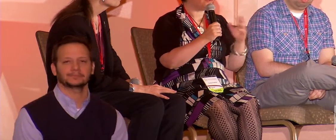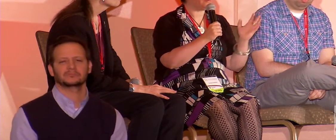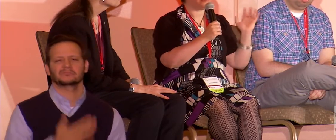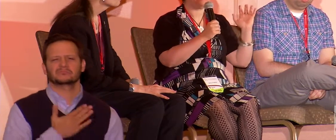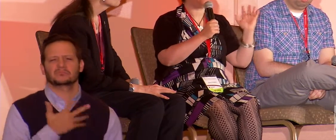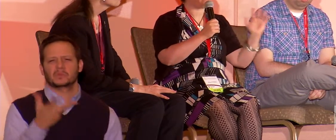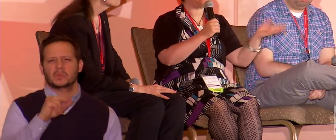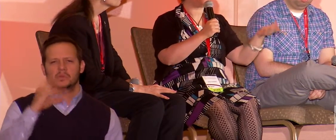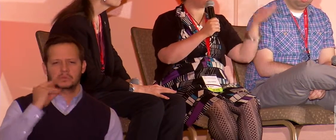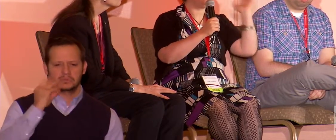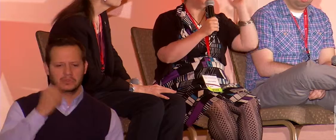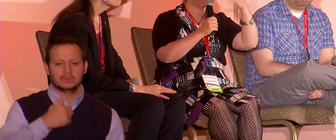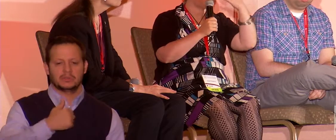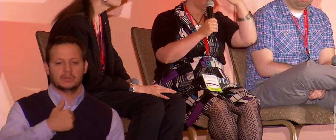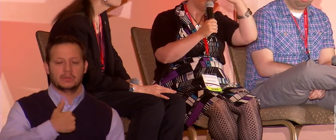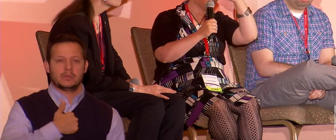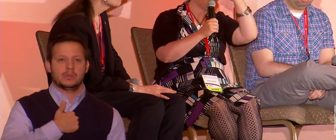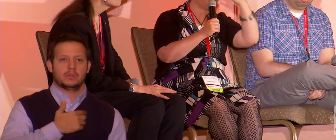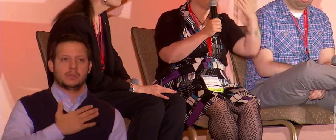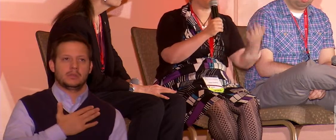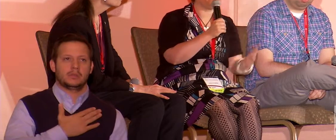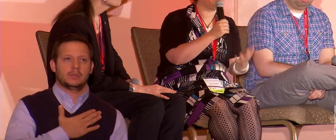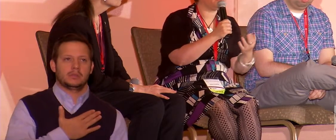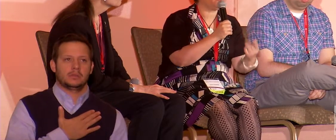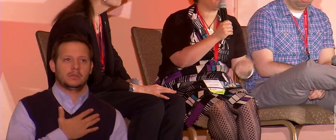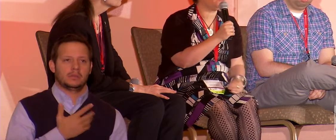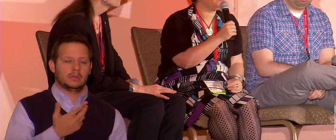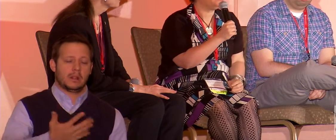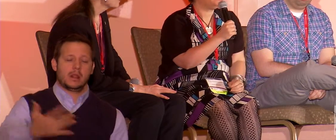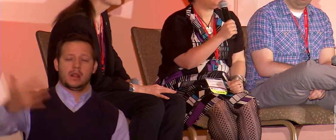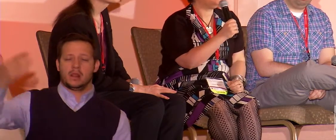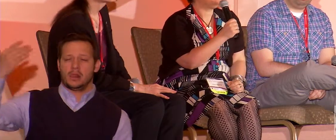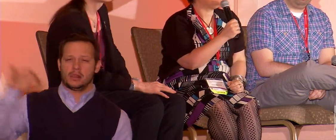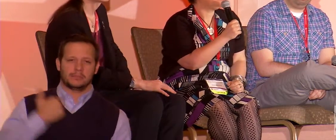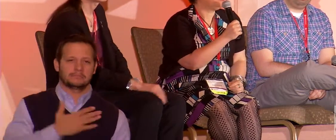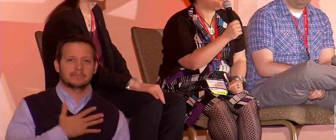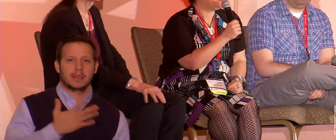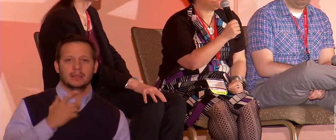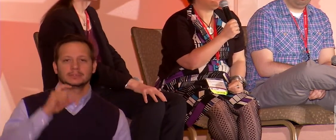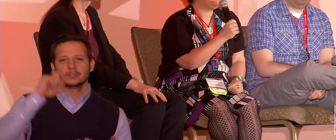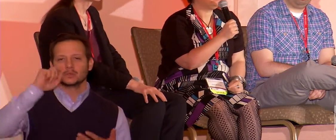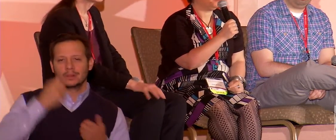experience was, you know, I came out as bisexual 800,000 million billion years ago.